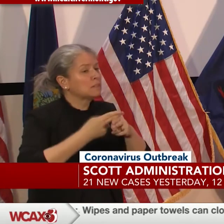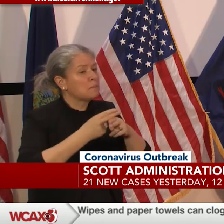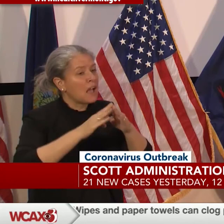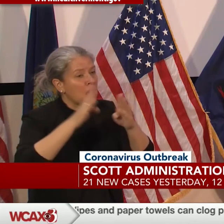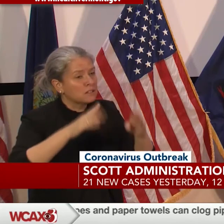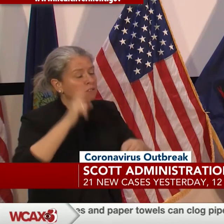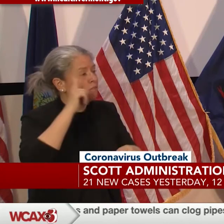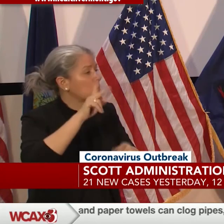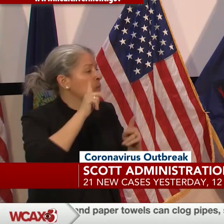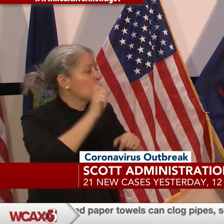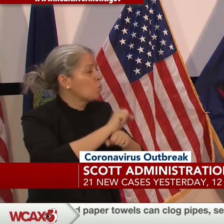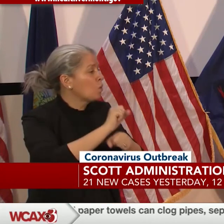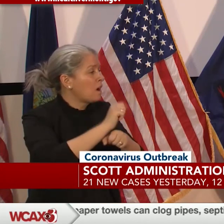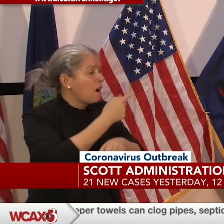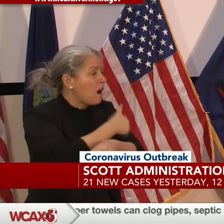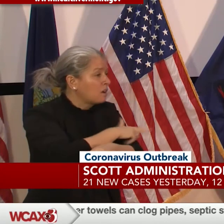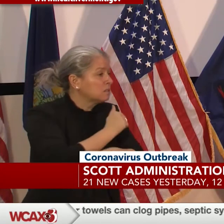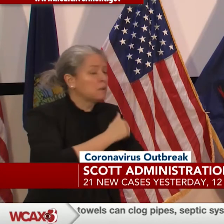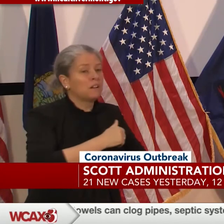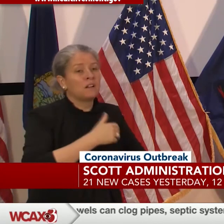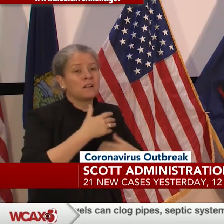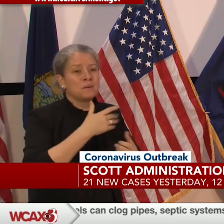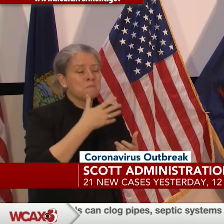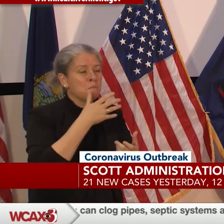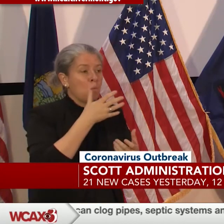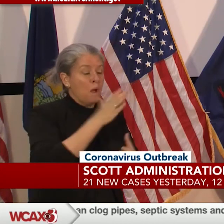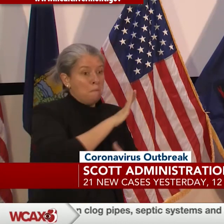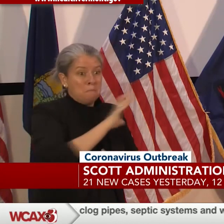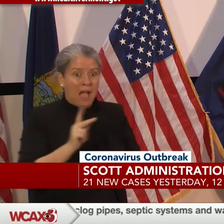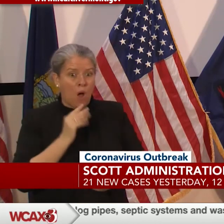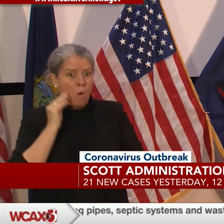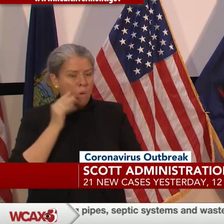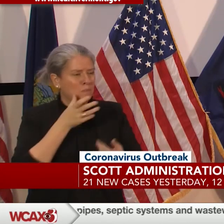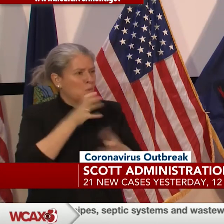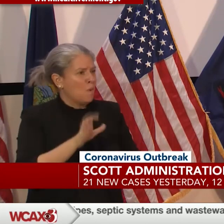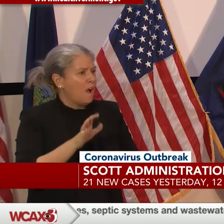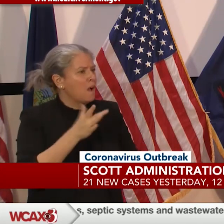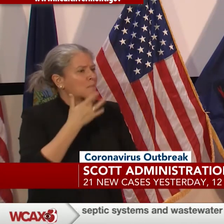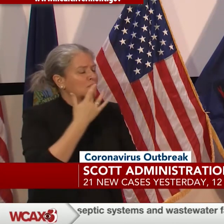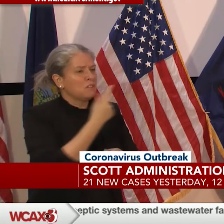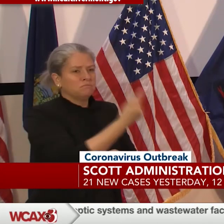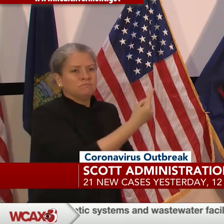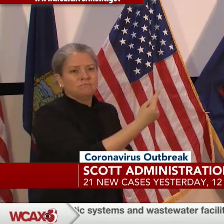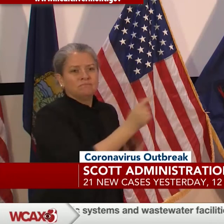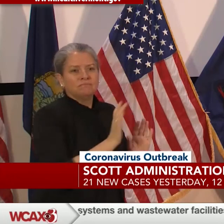workers who may, you know, want to live separately from their families during this time?